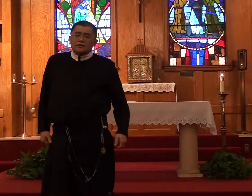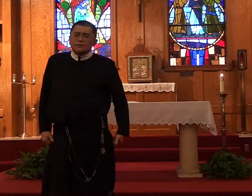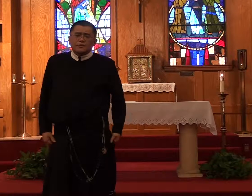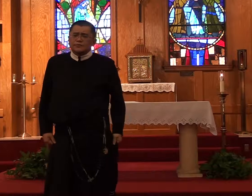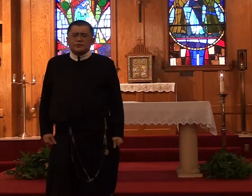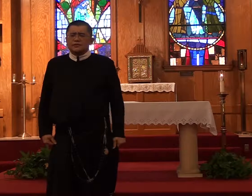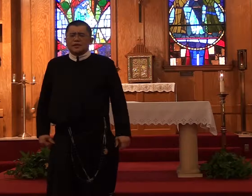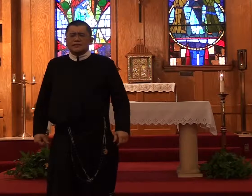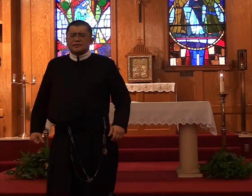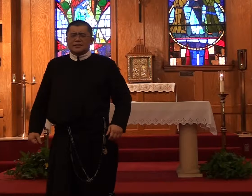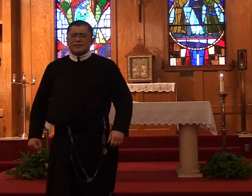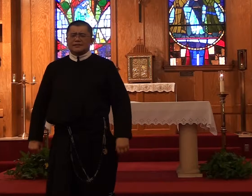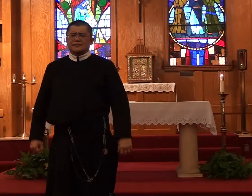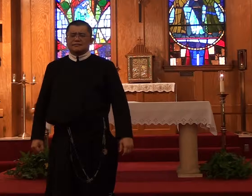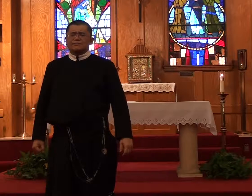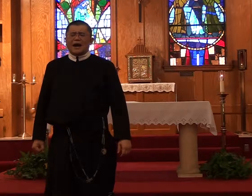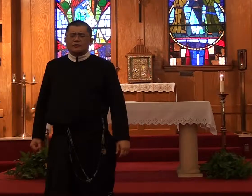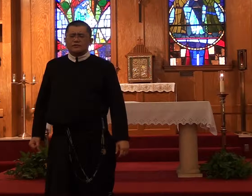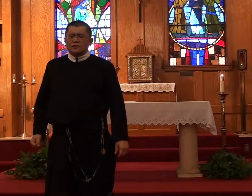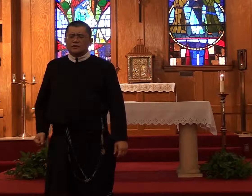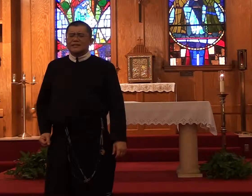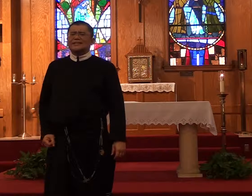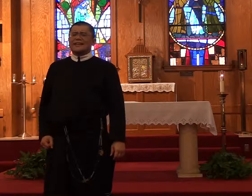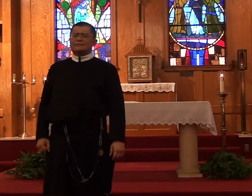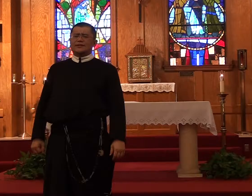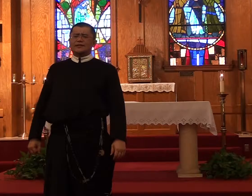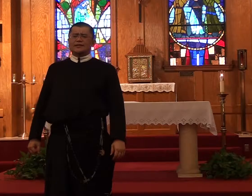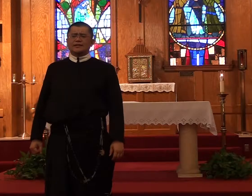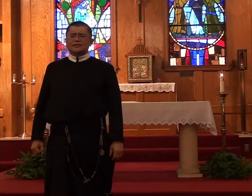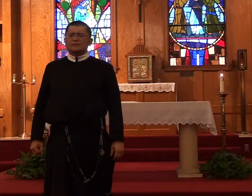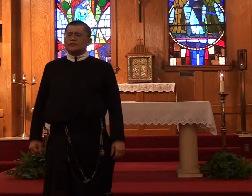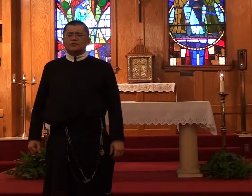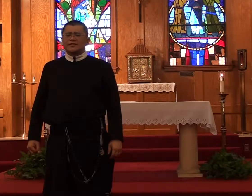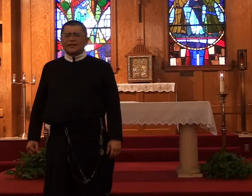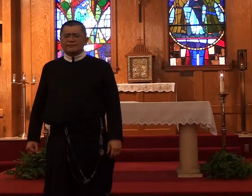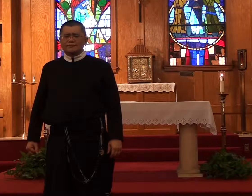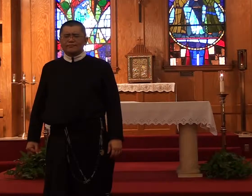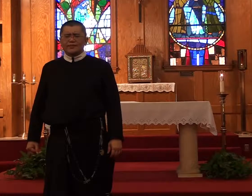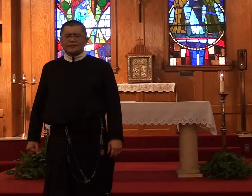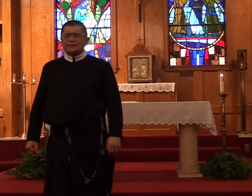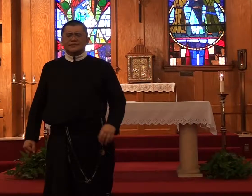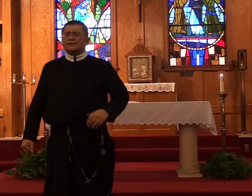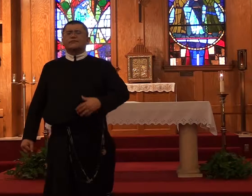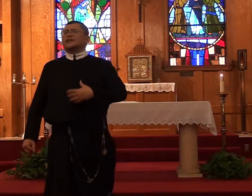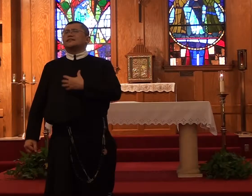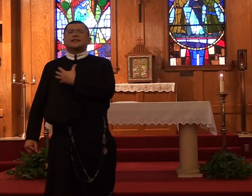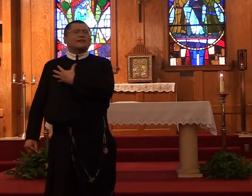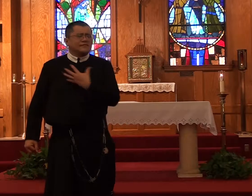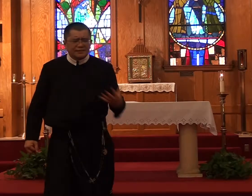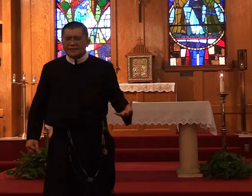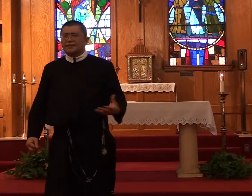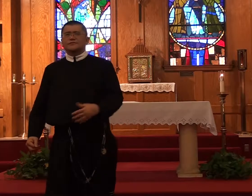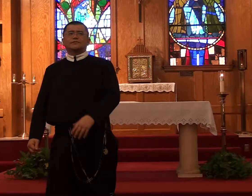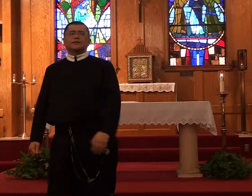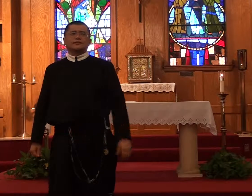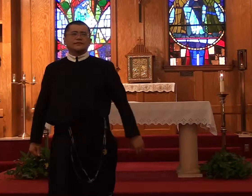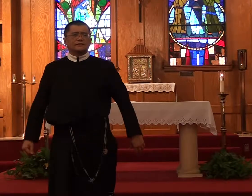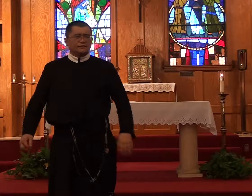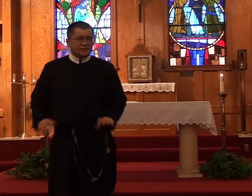of people do not understand this power of the holy name, the most holy name. This name created everything and everyone, visible